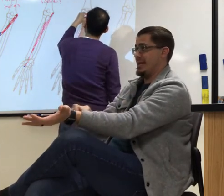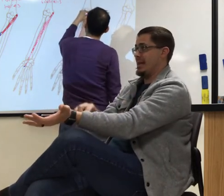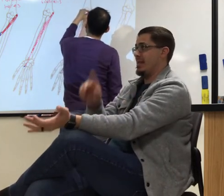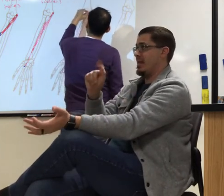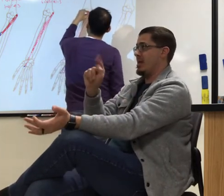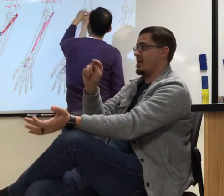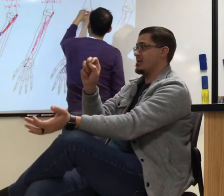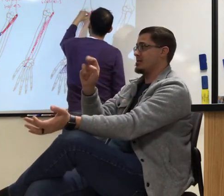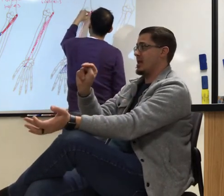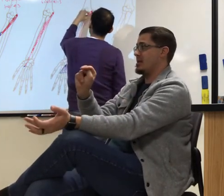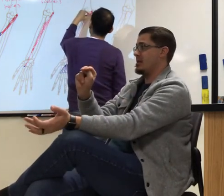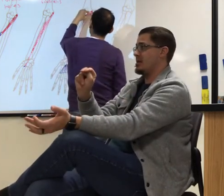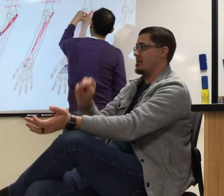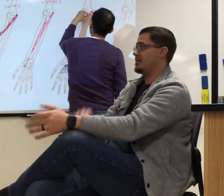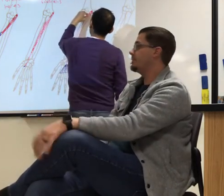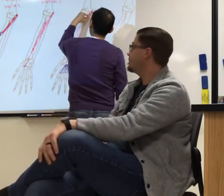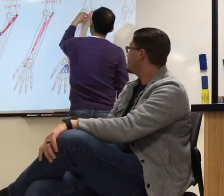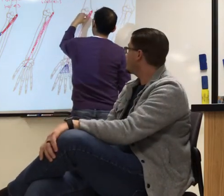very